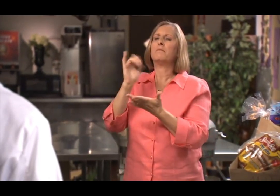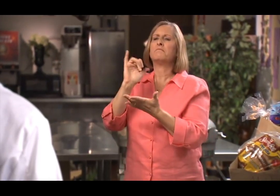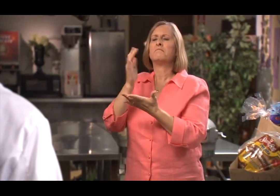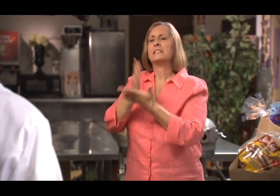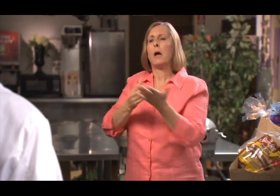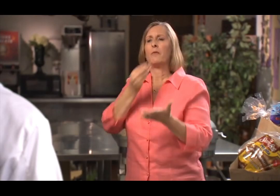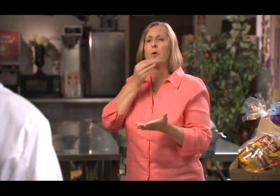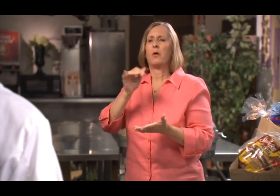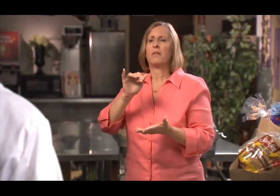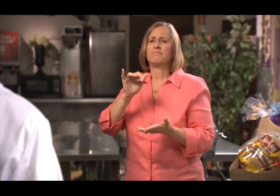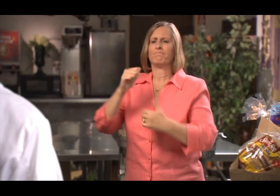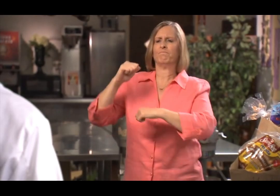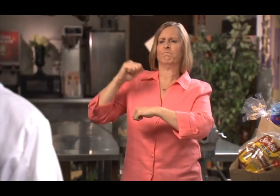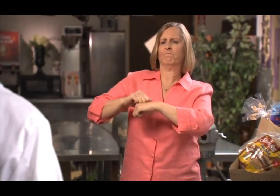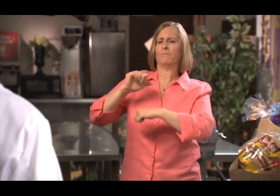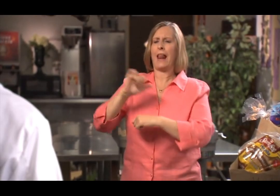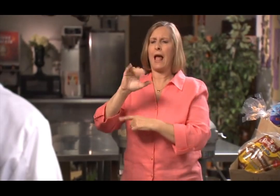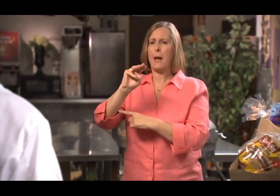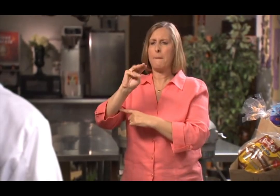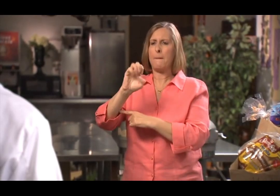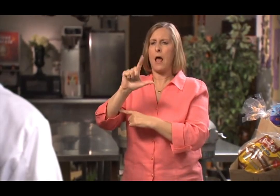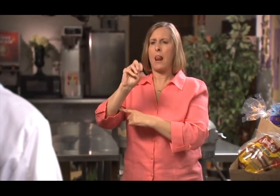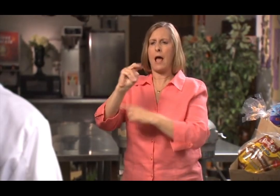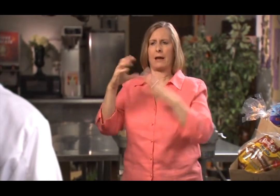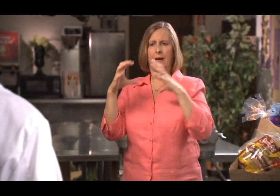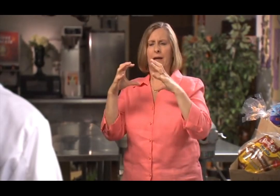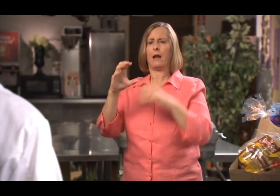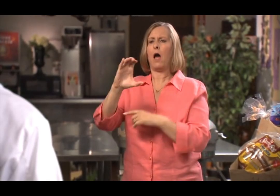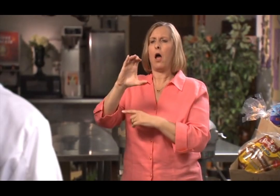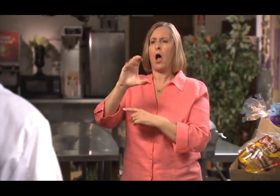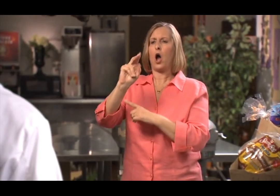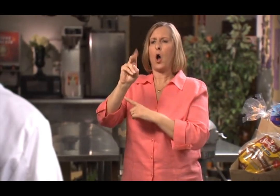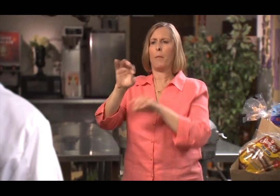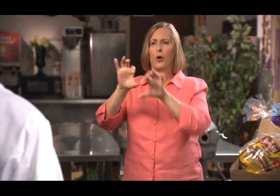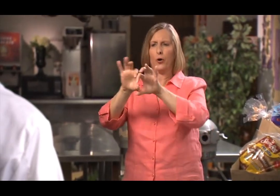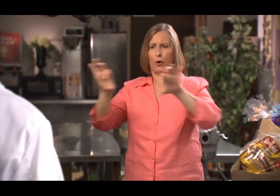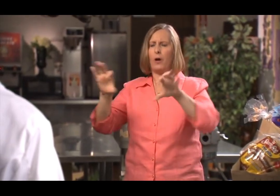For firm produce such as melons and cucumbers, scrub thoroughly.